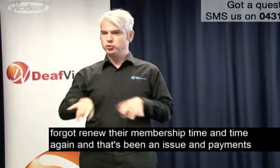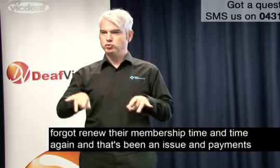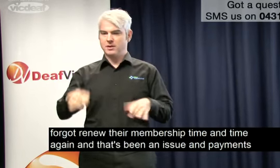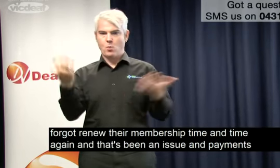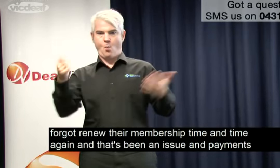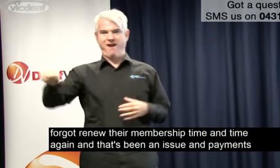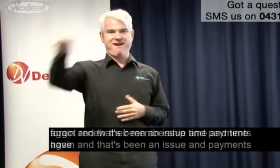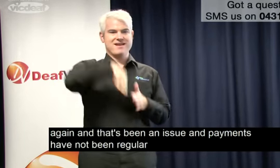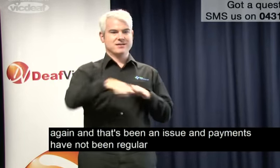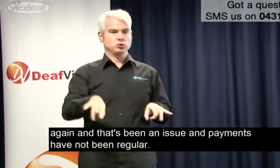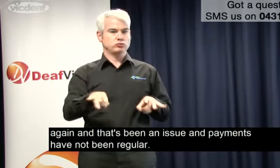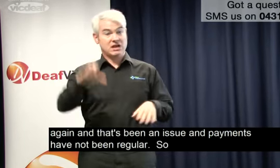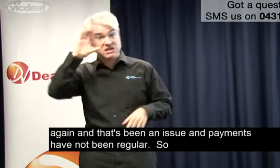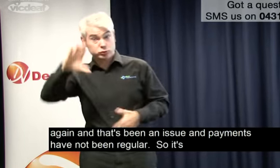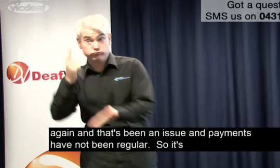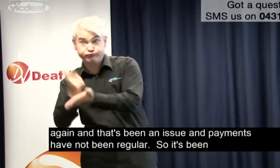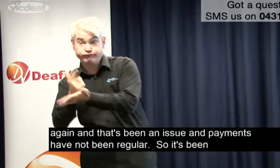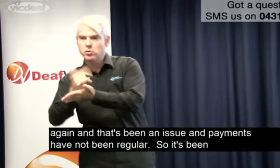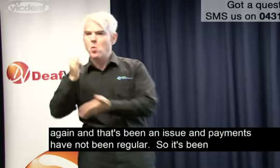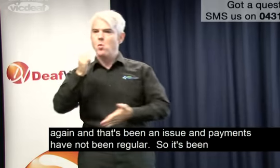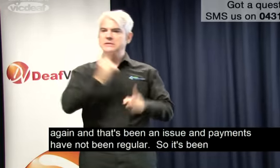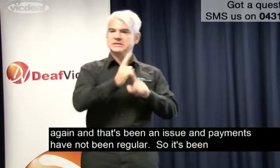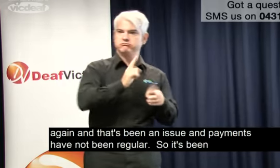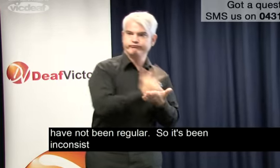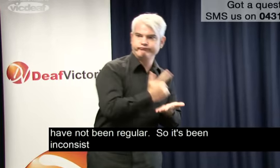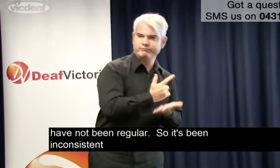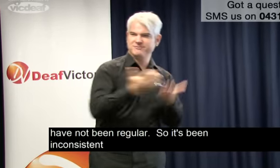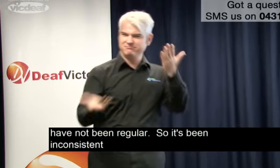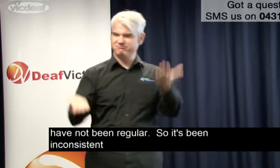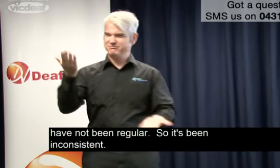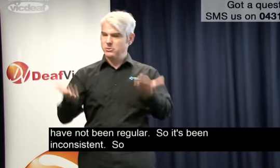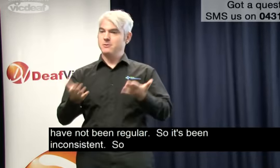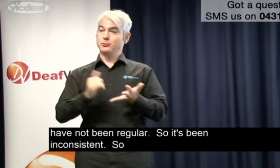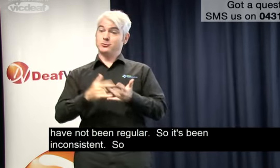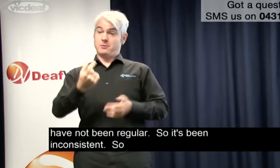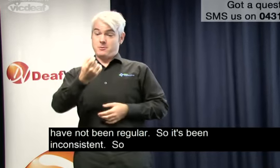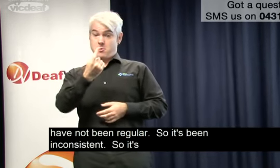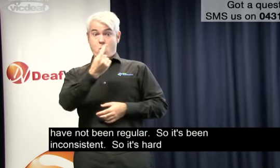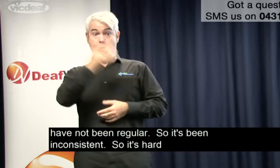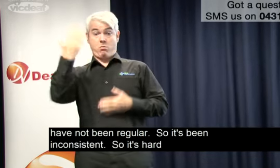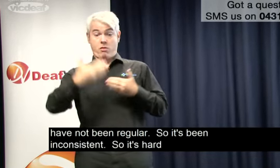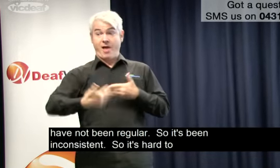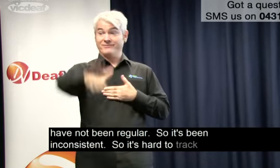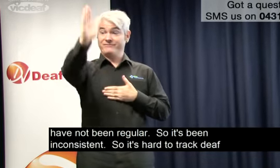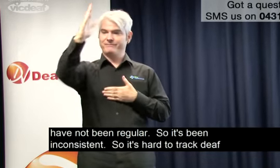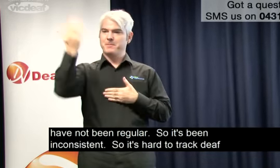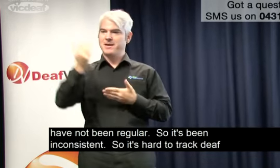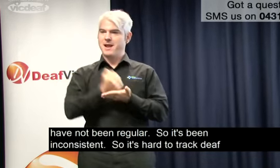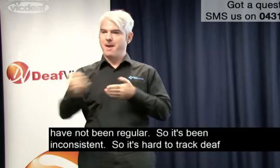deaf people there are that exist in Australia and where they exist, whether they live in metropolitan regions or country regions. And as a one-off